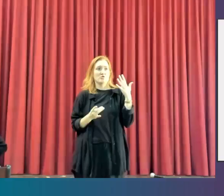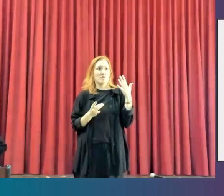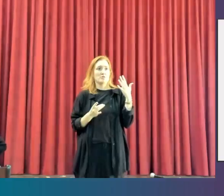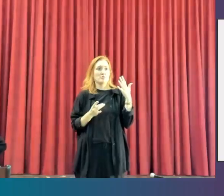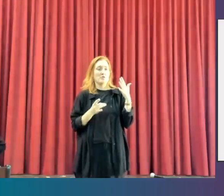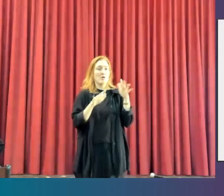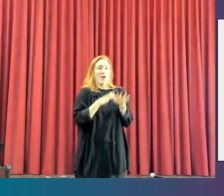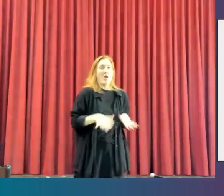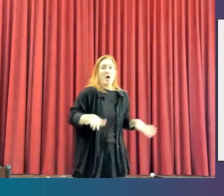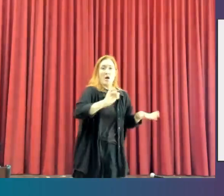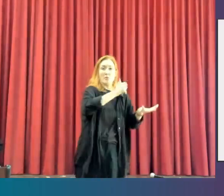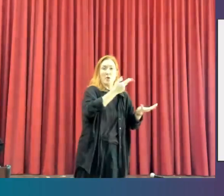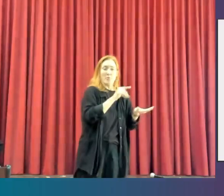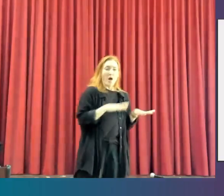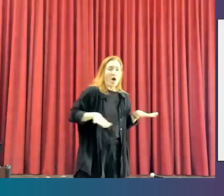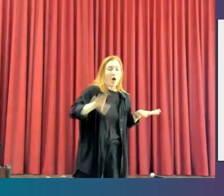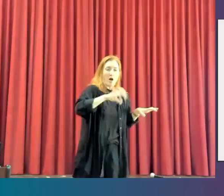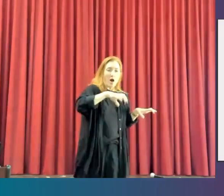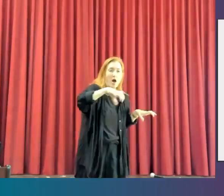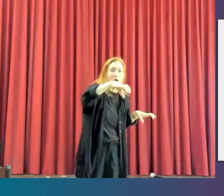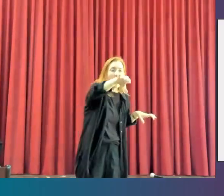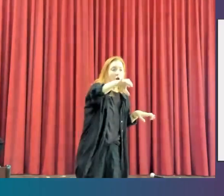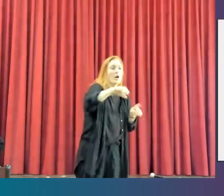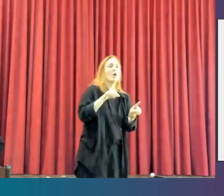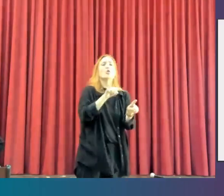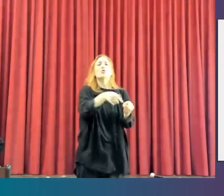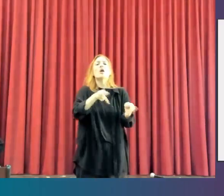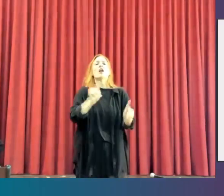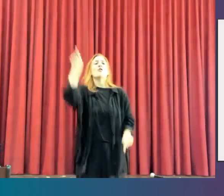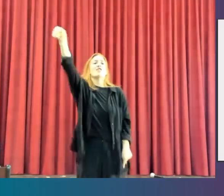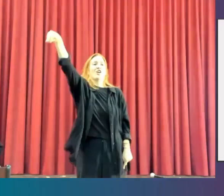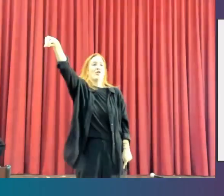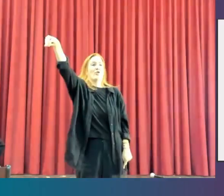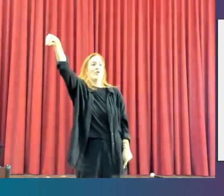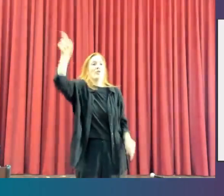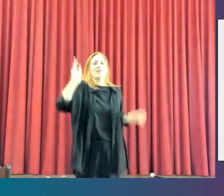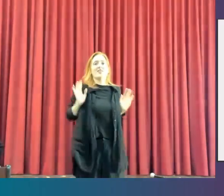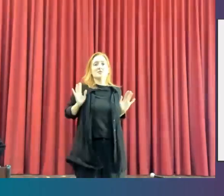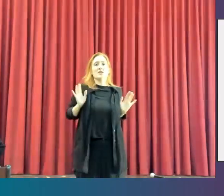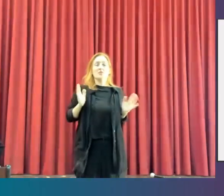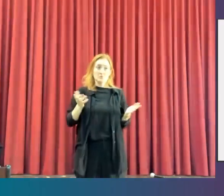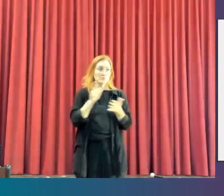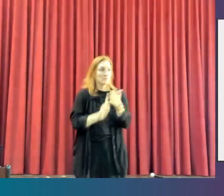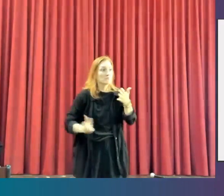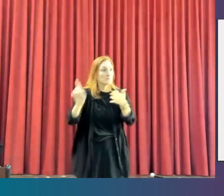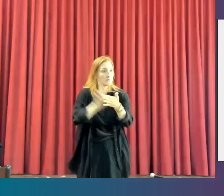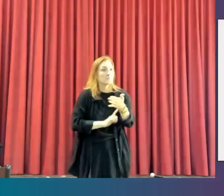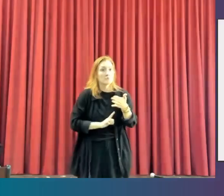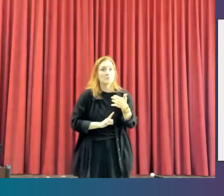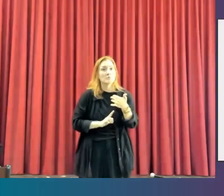It's limiting that household's housing choice based on a protected characteristic.